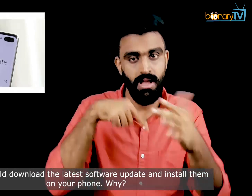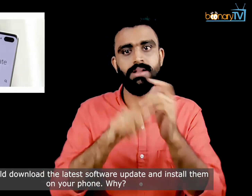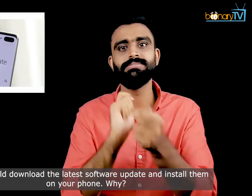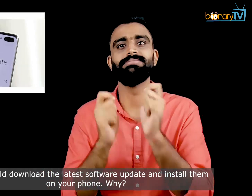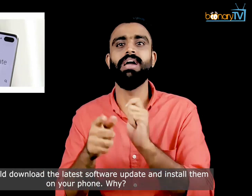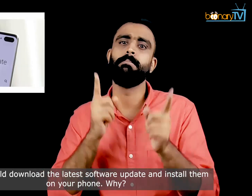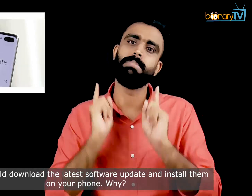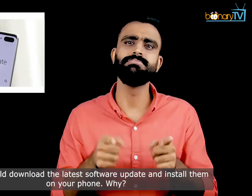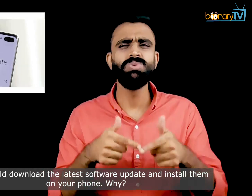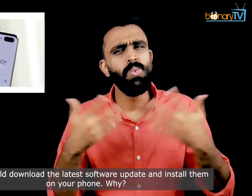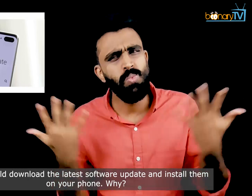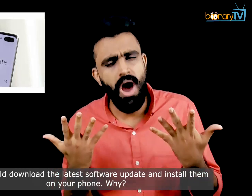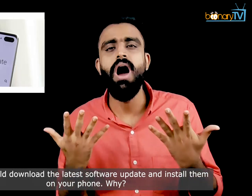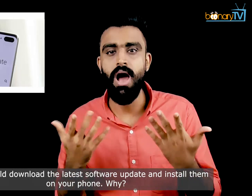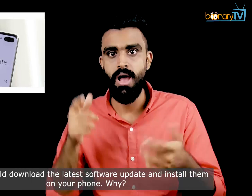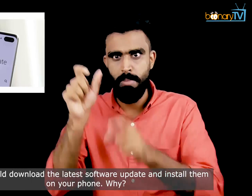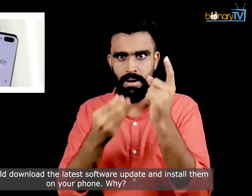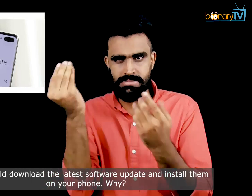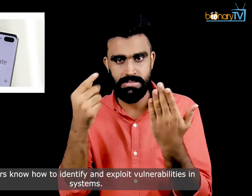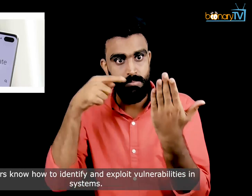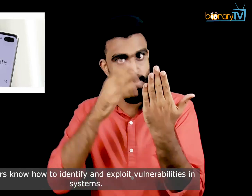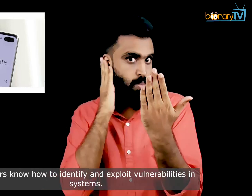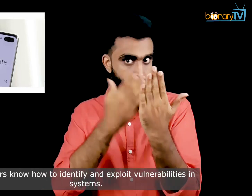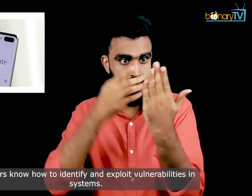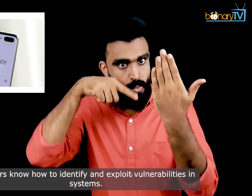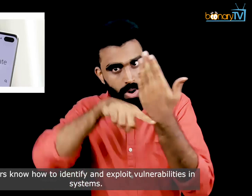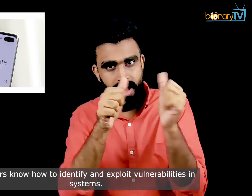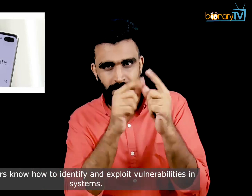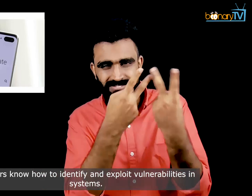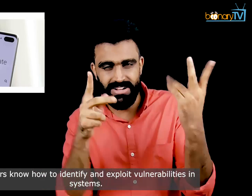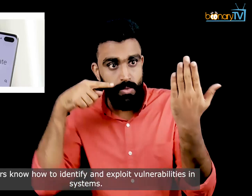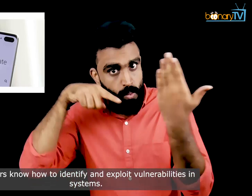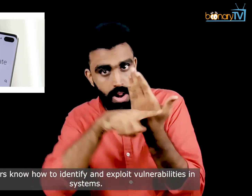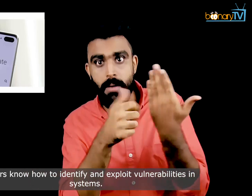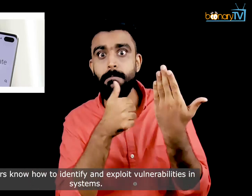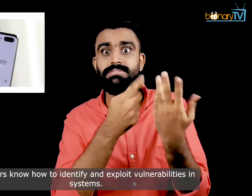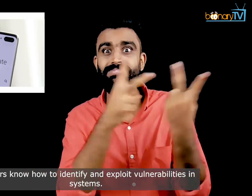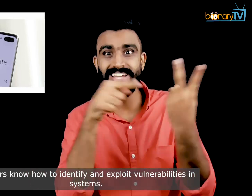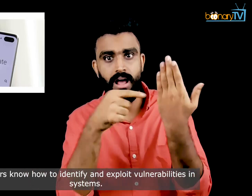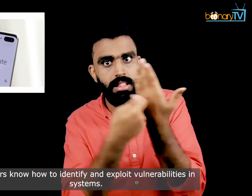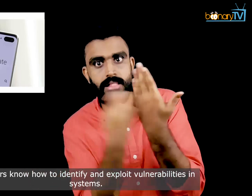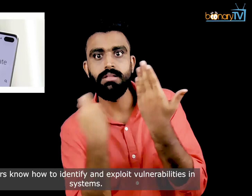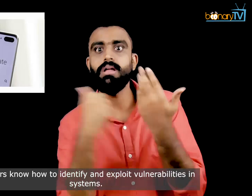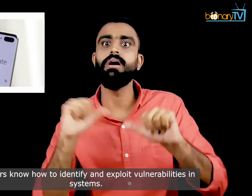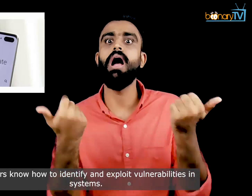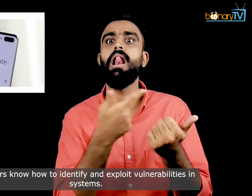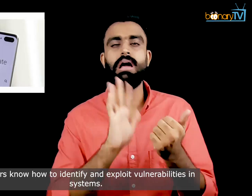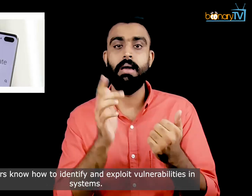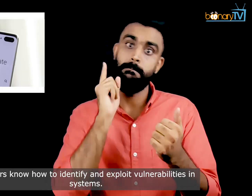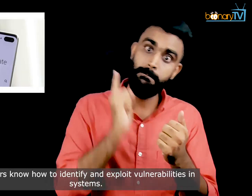your phone. Why? Hackers know how to identify and exploit vulnerabilities in